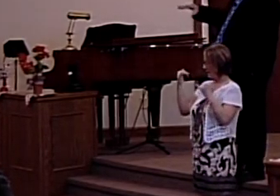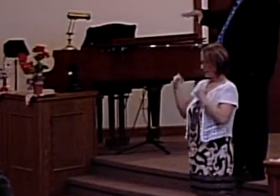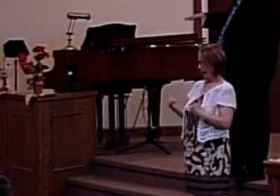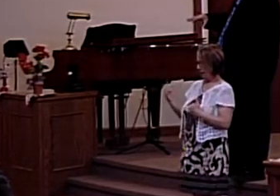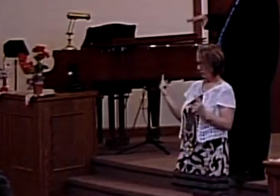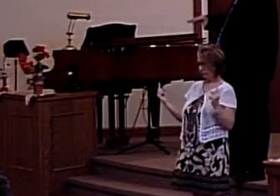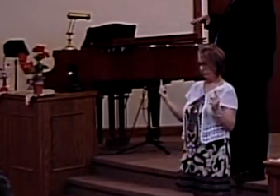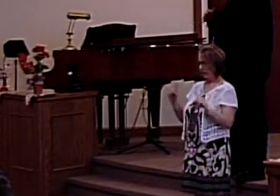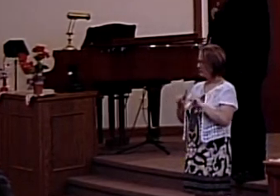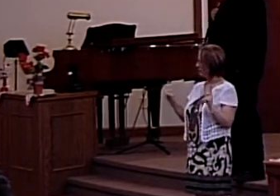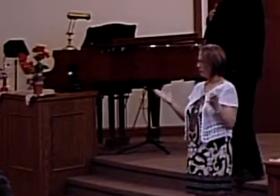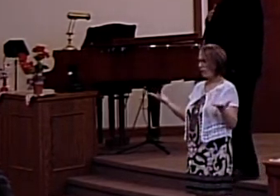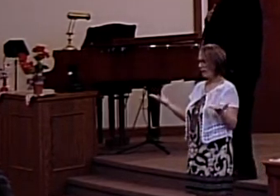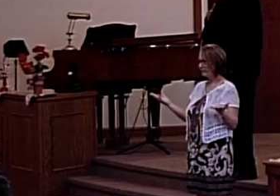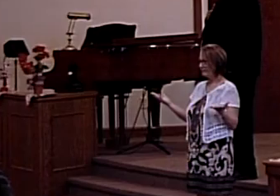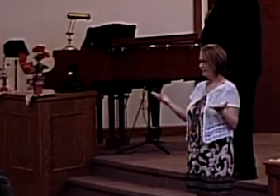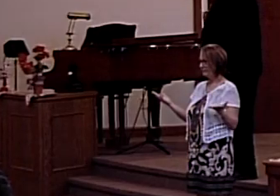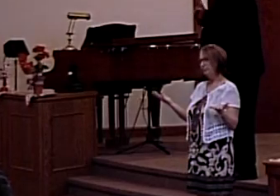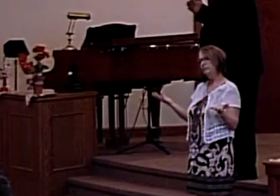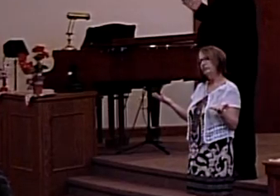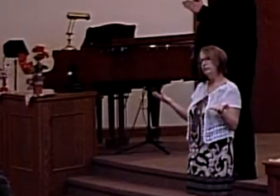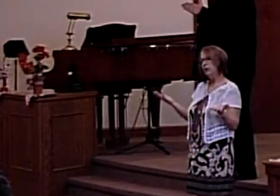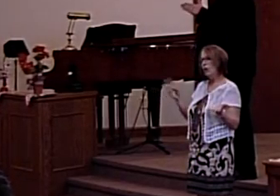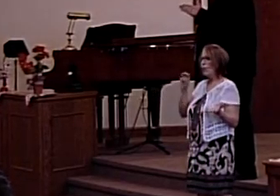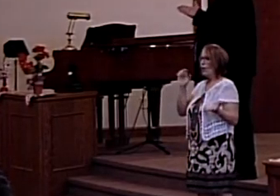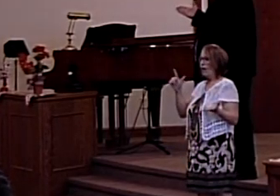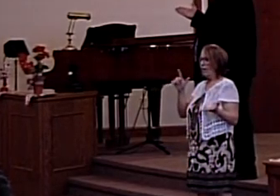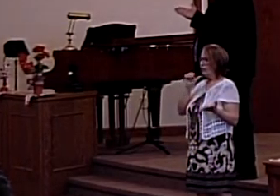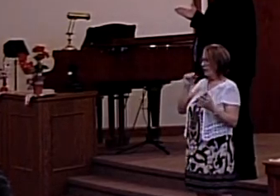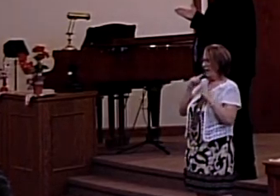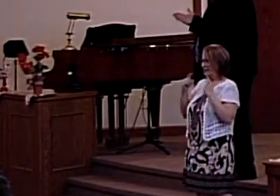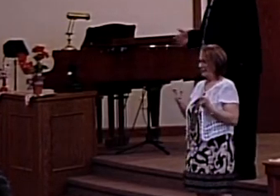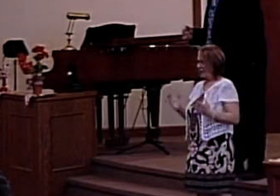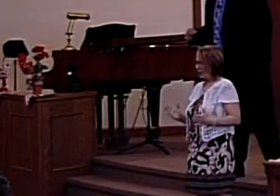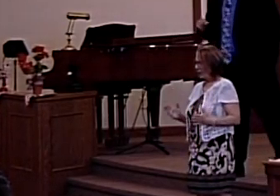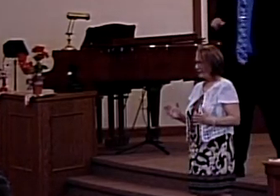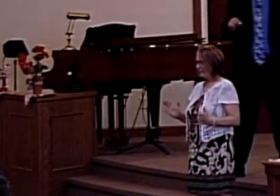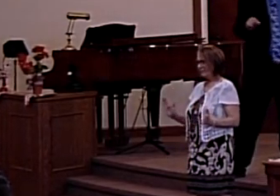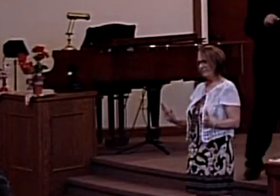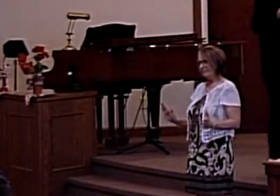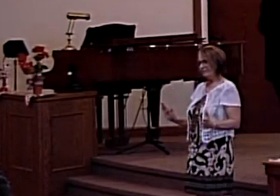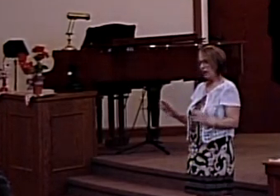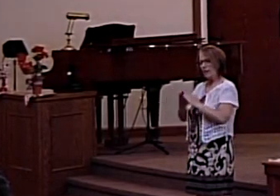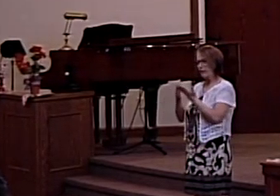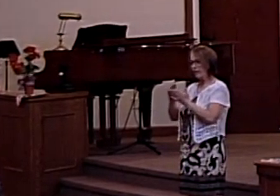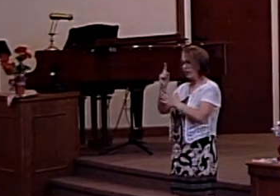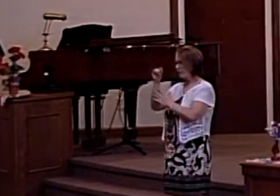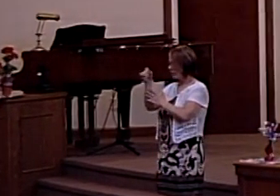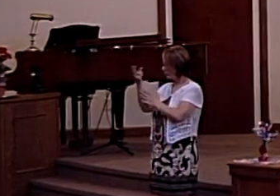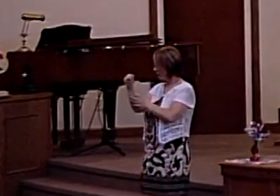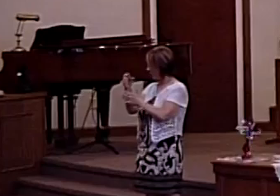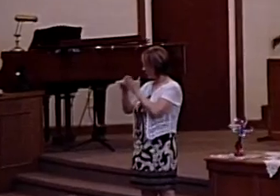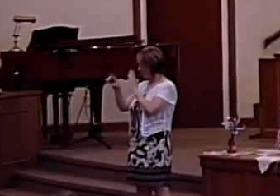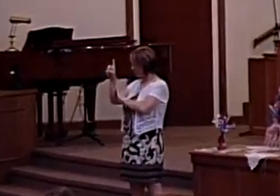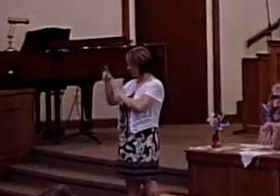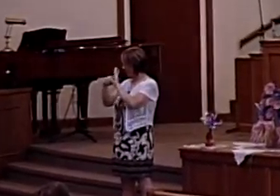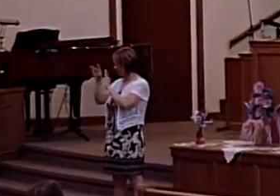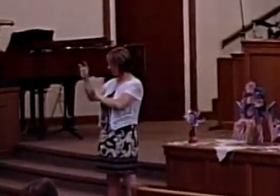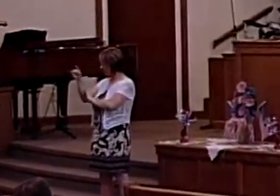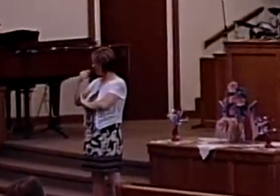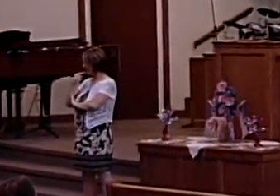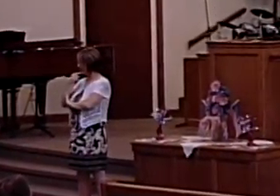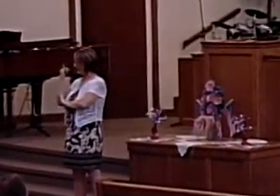thing is, simply this is, and you say, well, you're no longer a sinner. But the book of 1 John chapter 1 and verse 8 says this: